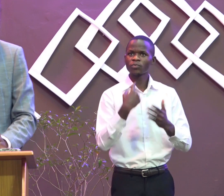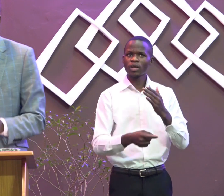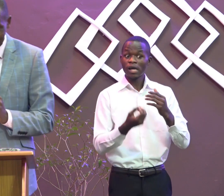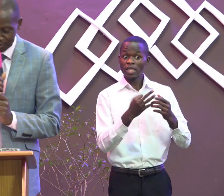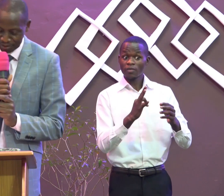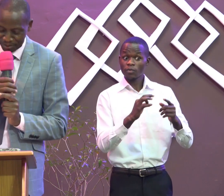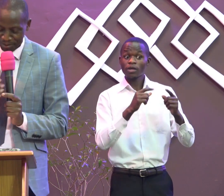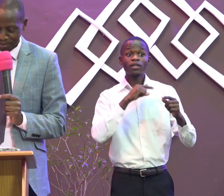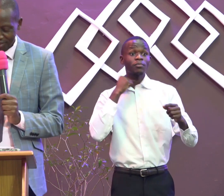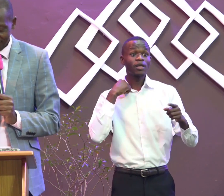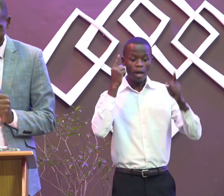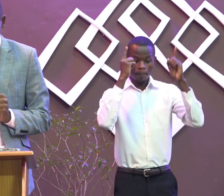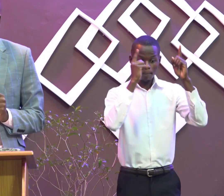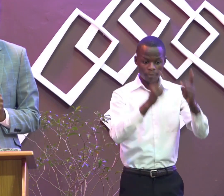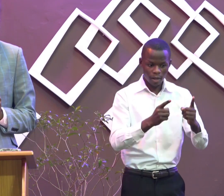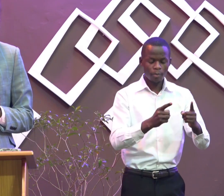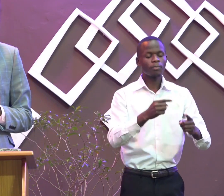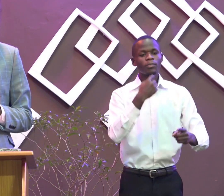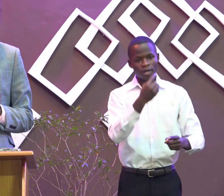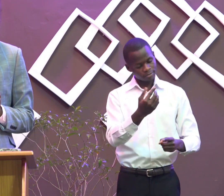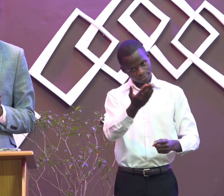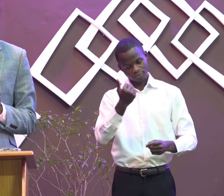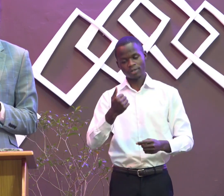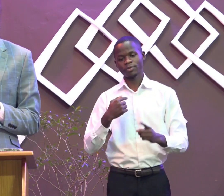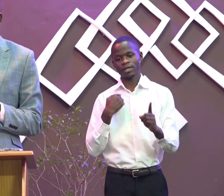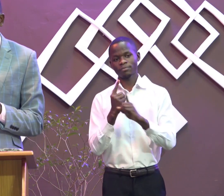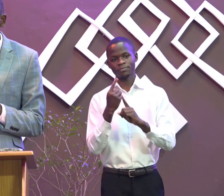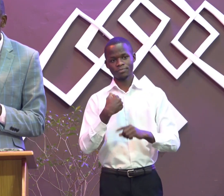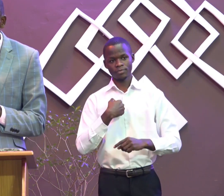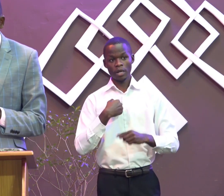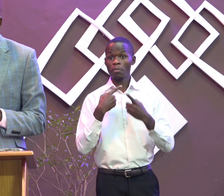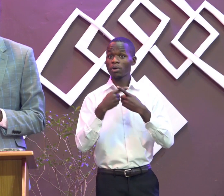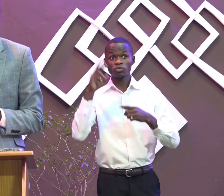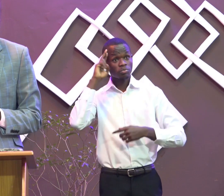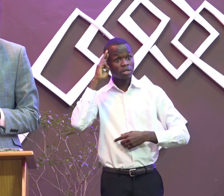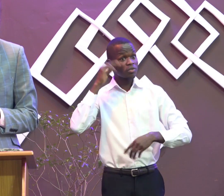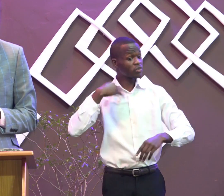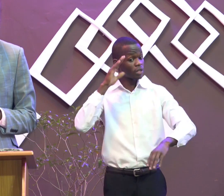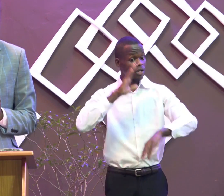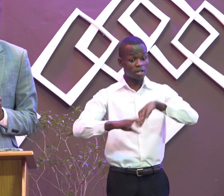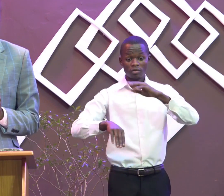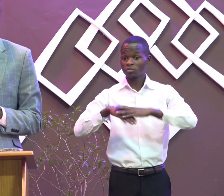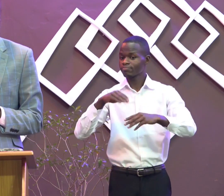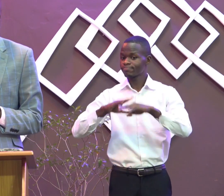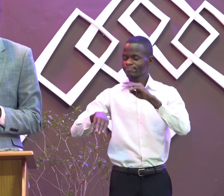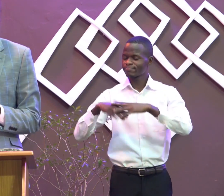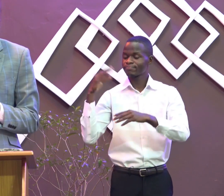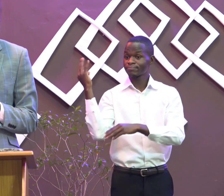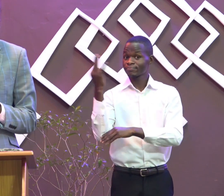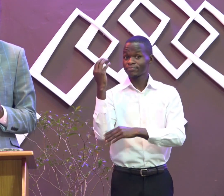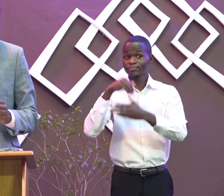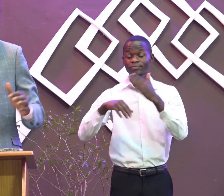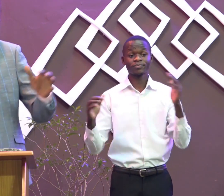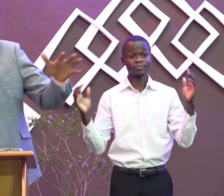already prepared someone that when I arrive, they tell me to go. Nenga siwele zanga kwa conference. But I'd never ministered in a conference.